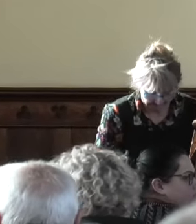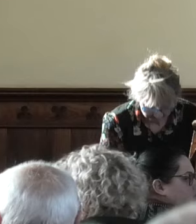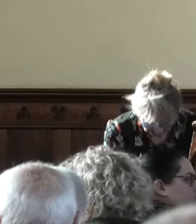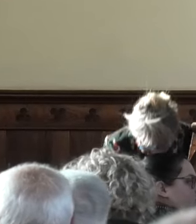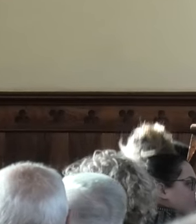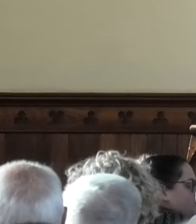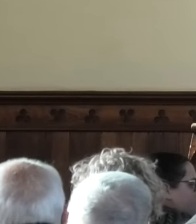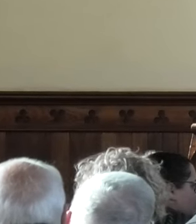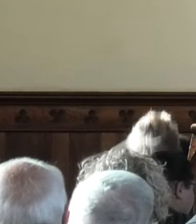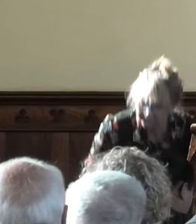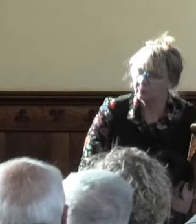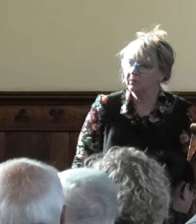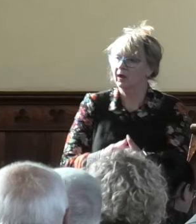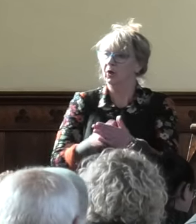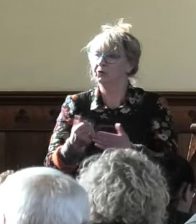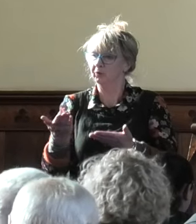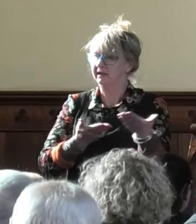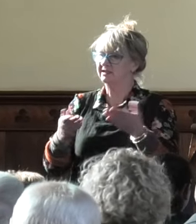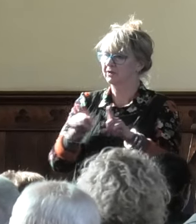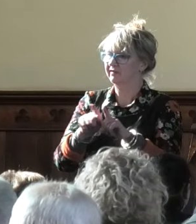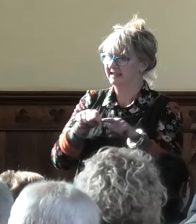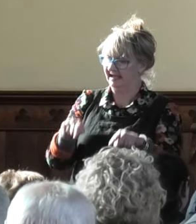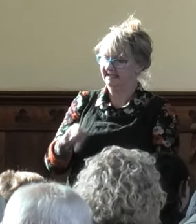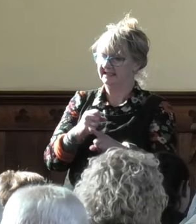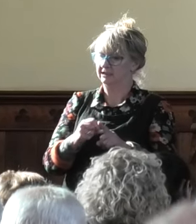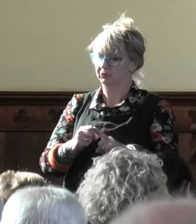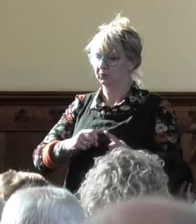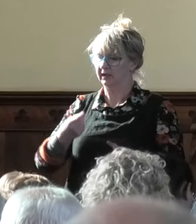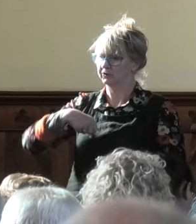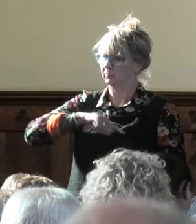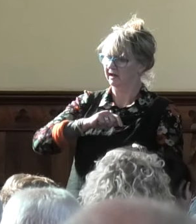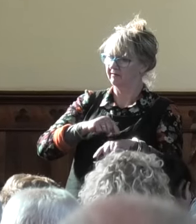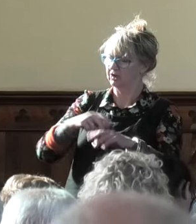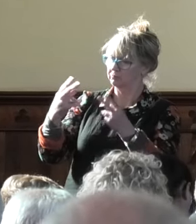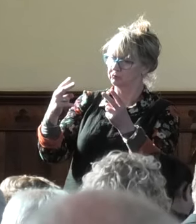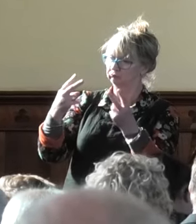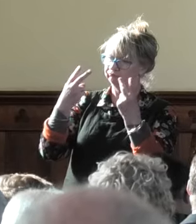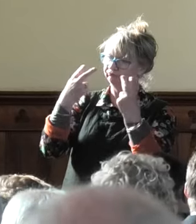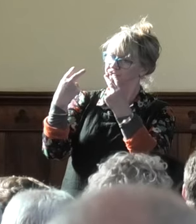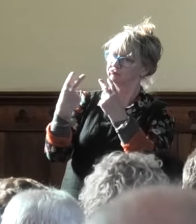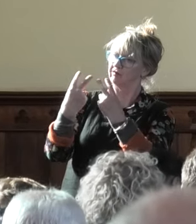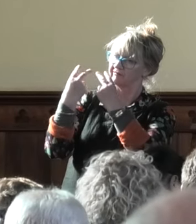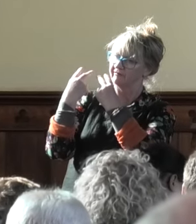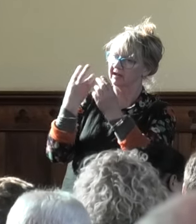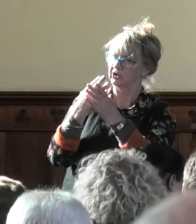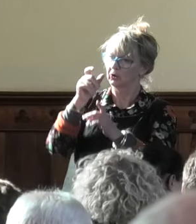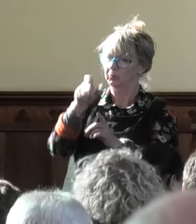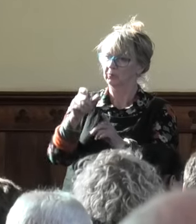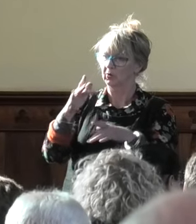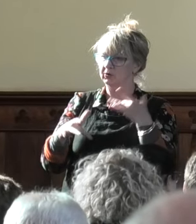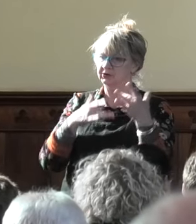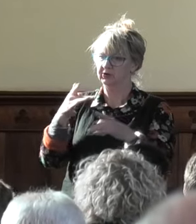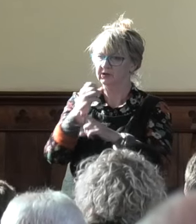It's very normal in a service like this when we've had the opportunity to reflect on a person's life like we have been